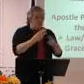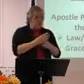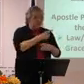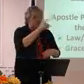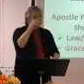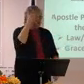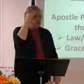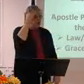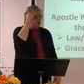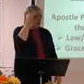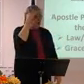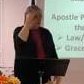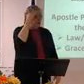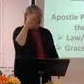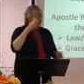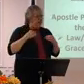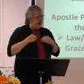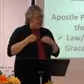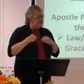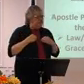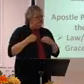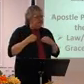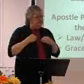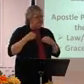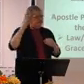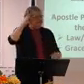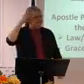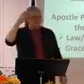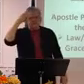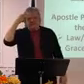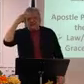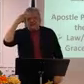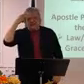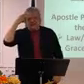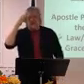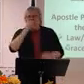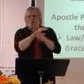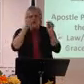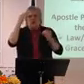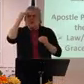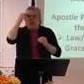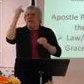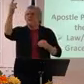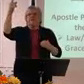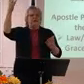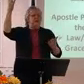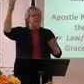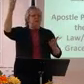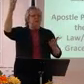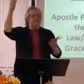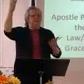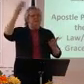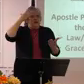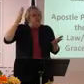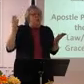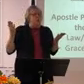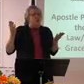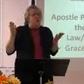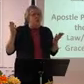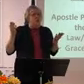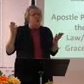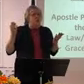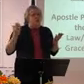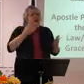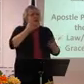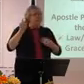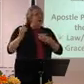you know, that has a misunderstanding or no knowledge of who God is. The greatest way,